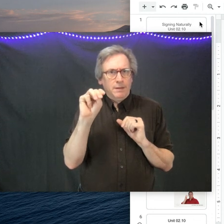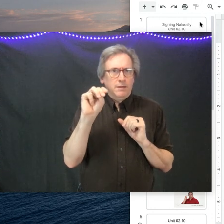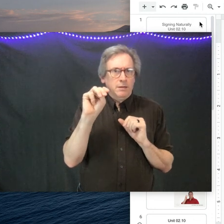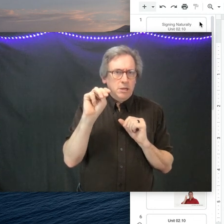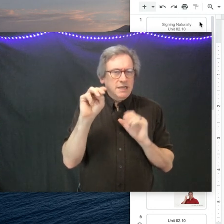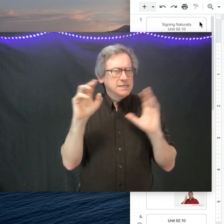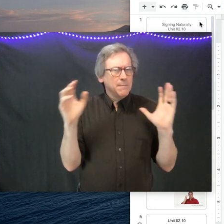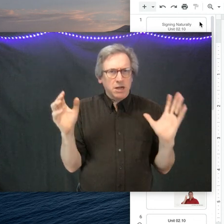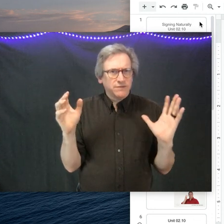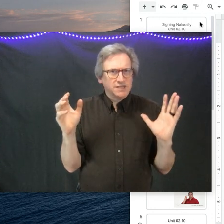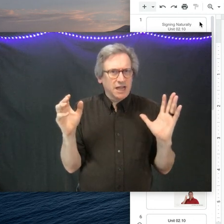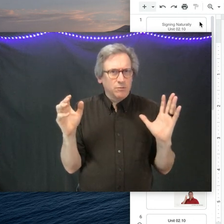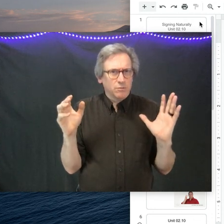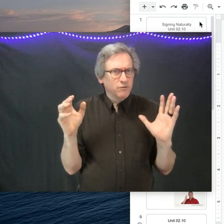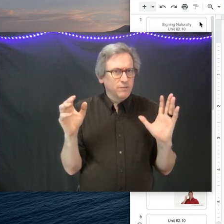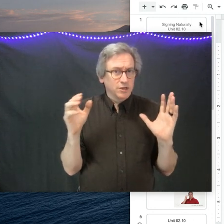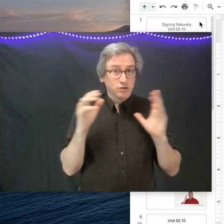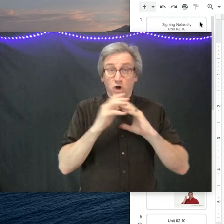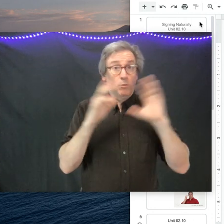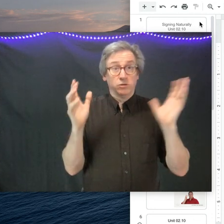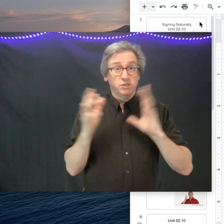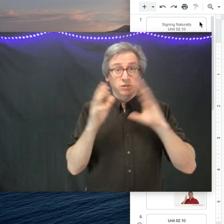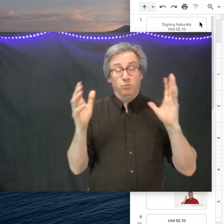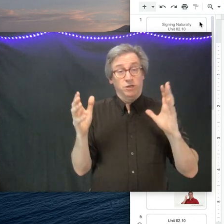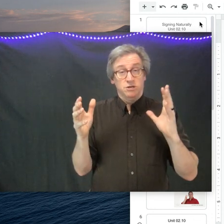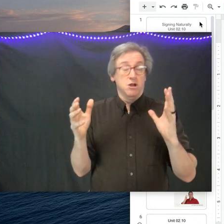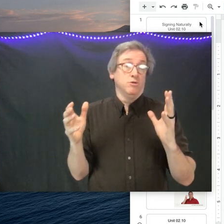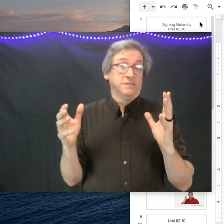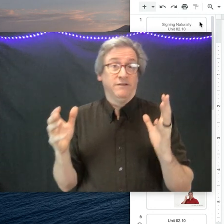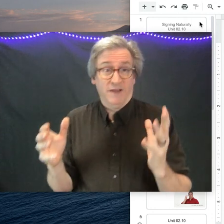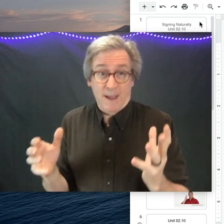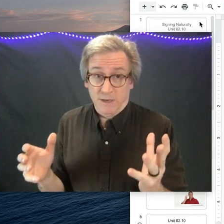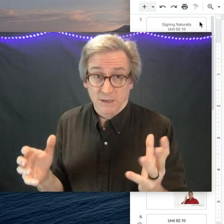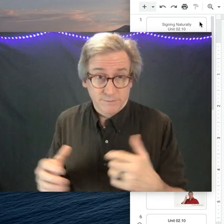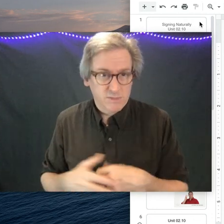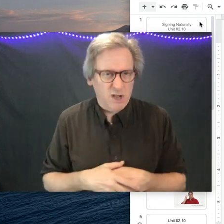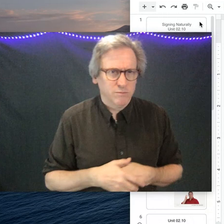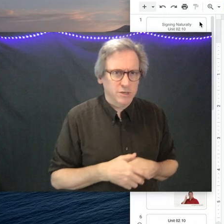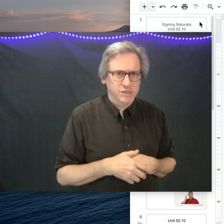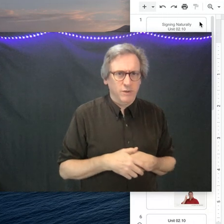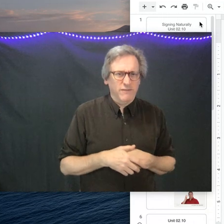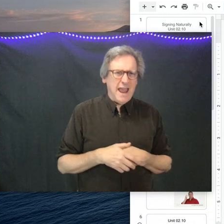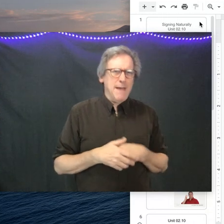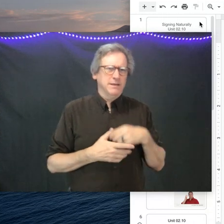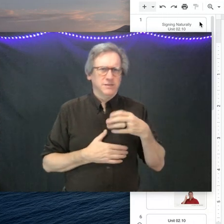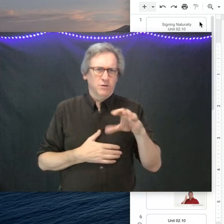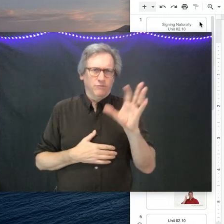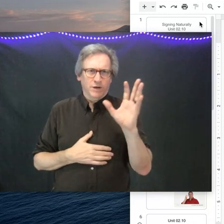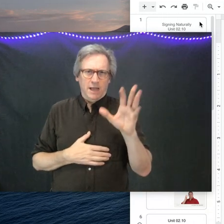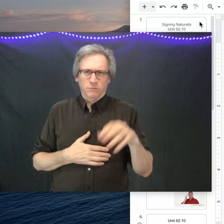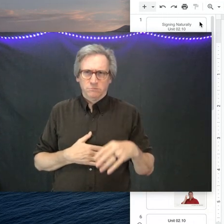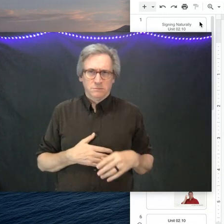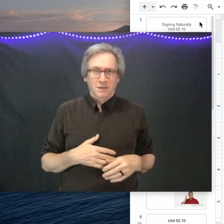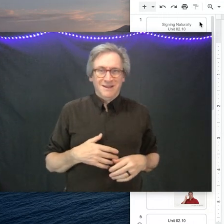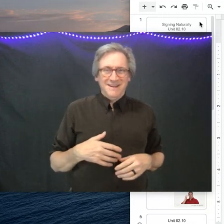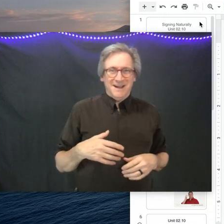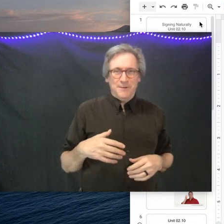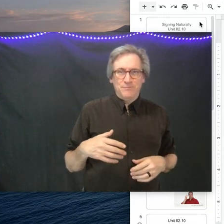MM. It's not much of a sideward movement. You wouldn't notice it if it happened. So if it happens, don't freak